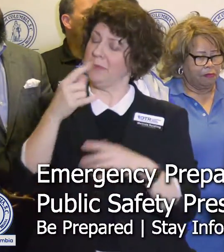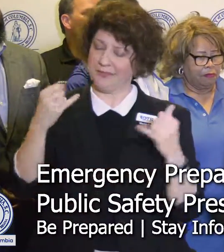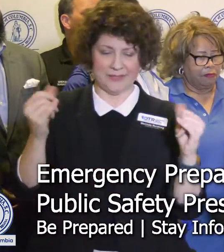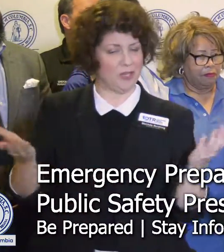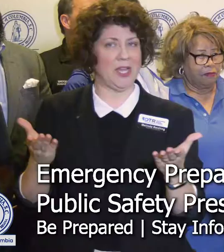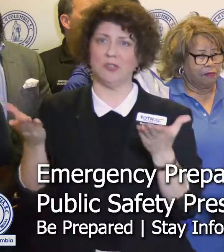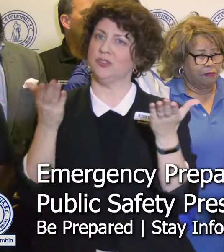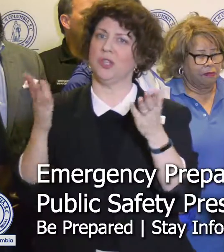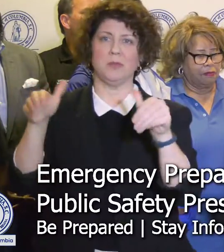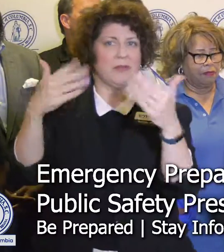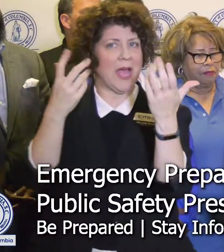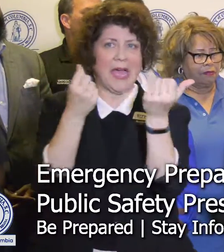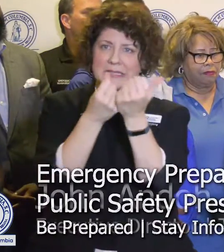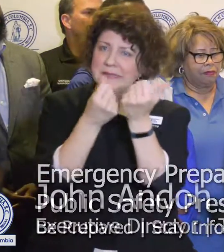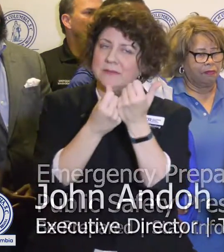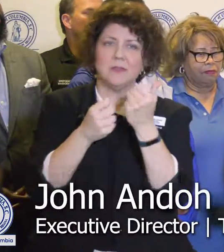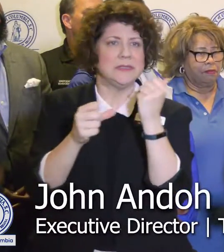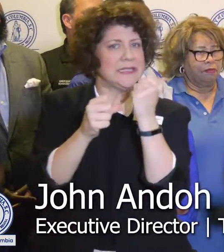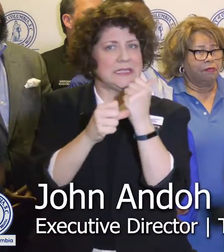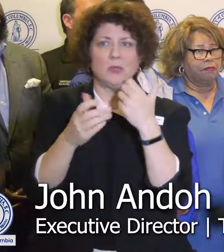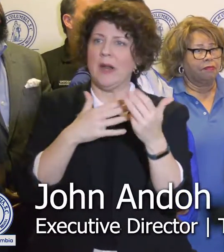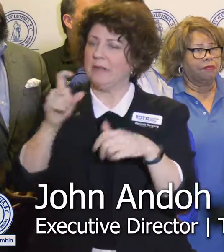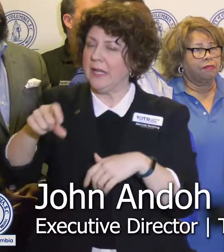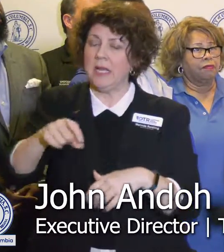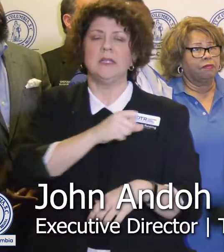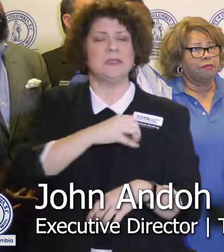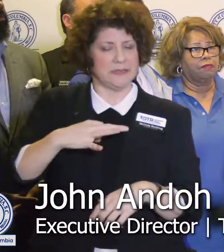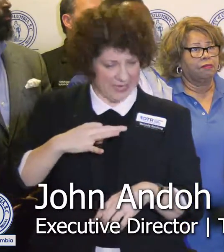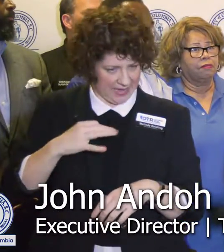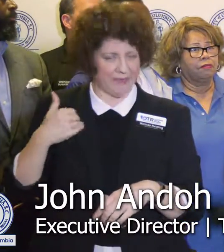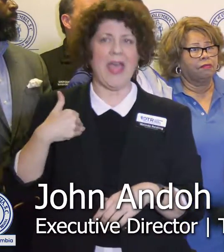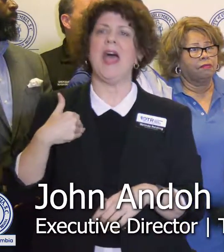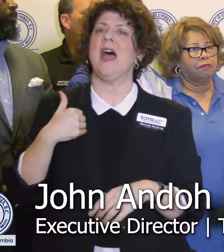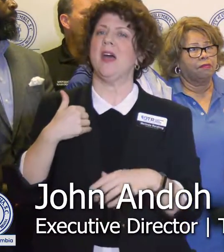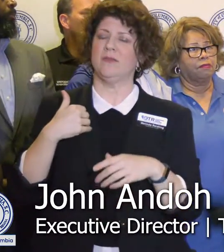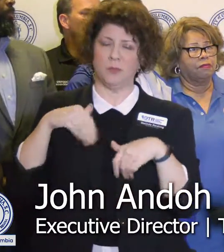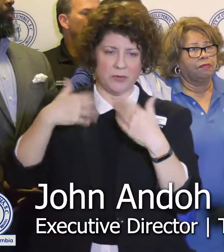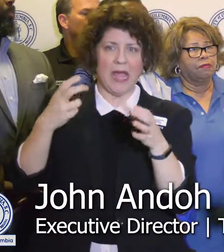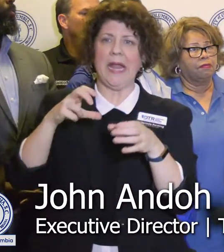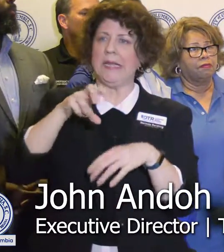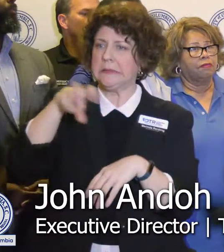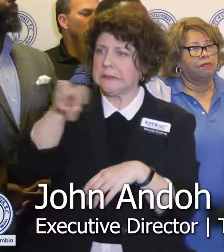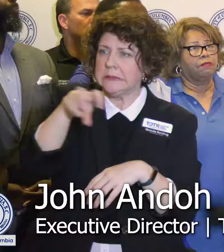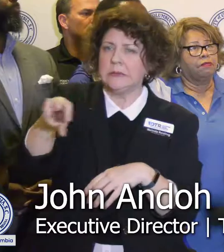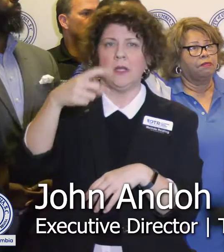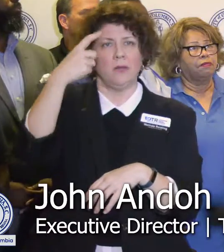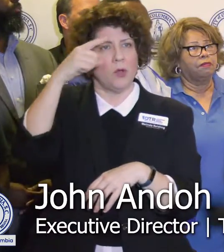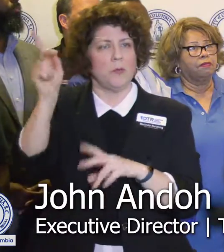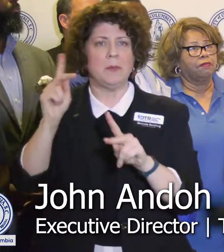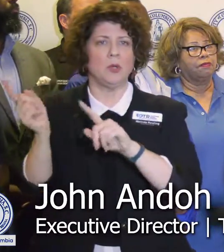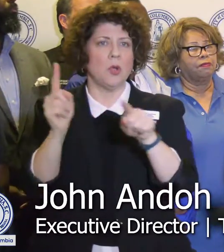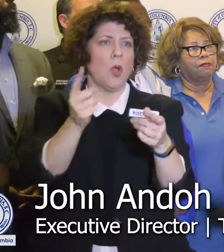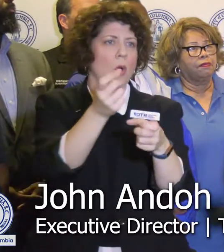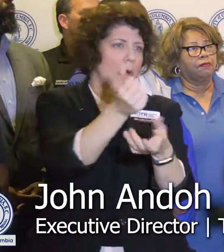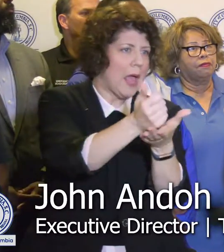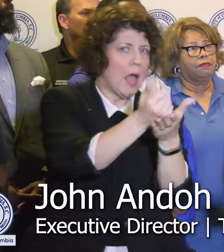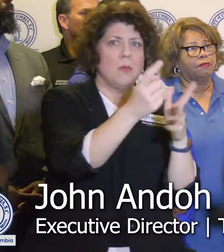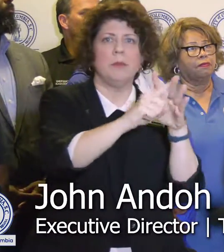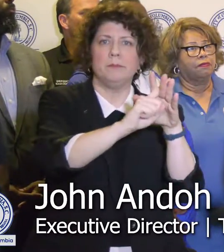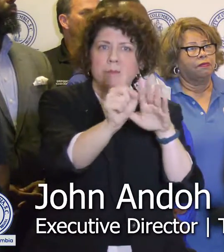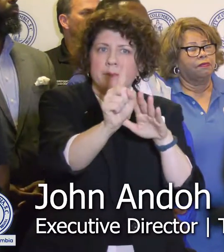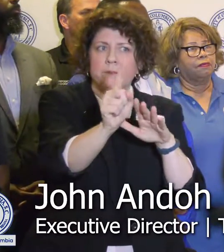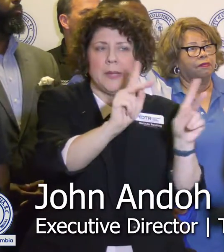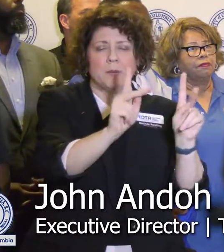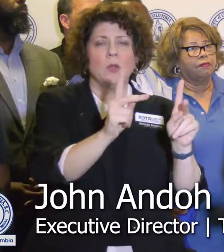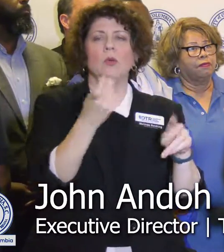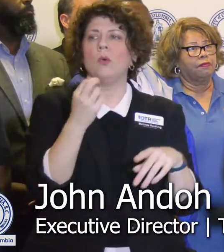serve and provide assistance as necessary. We do have staff that is providing shuttles to help those get to evacuees, help the homeless get to